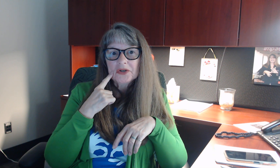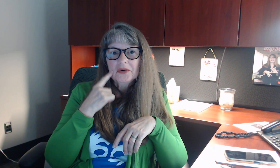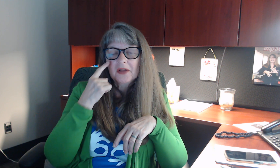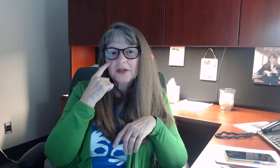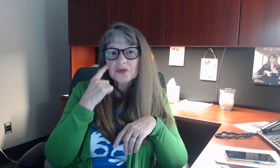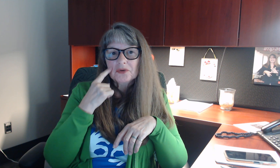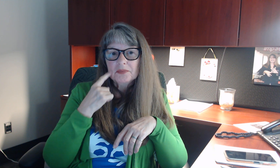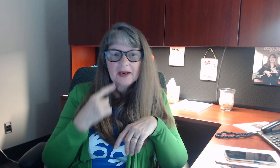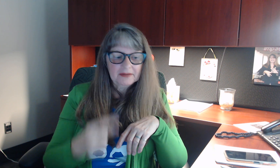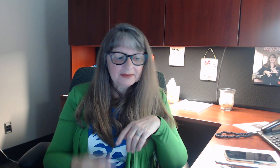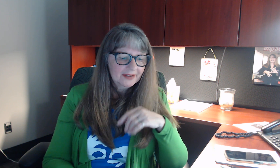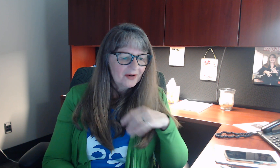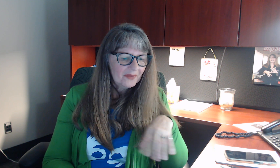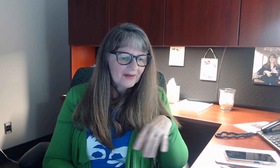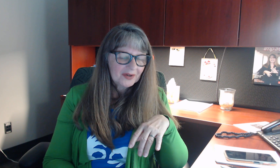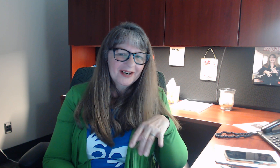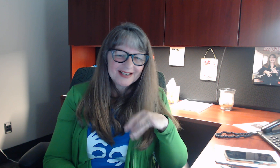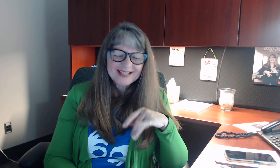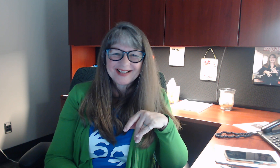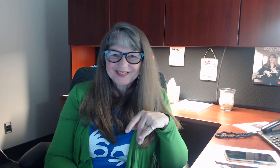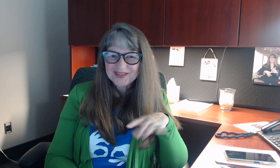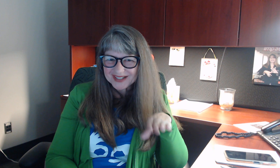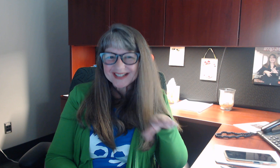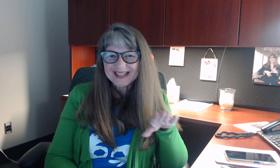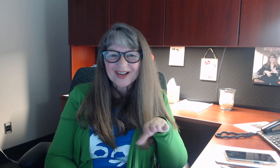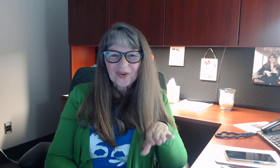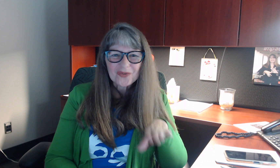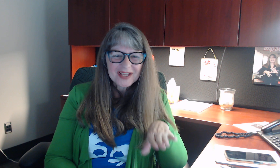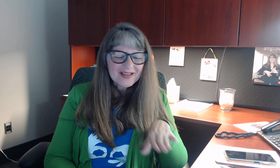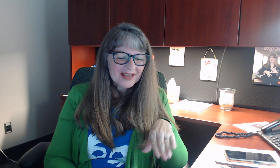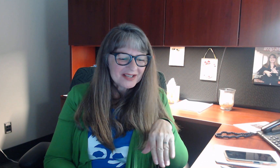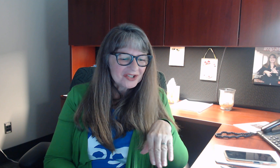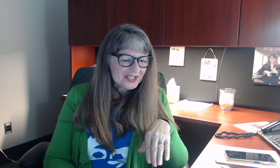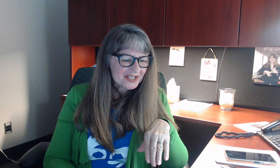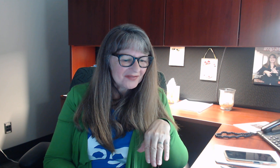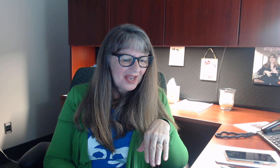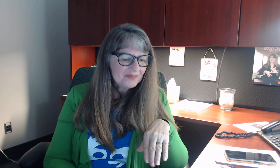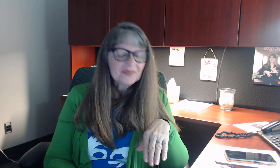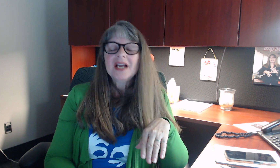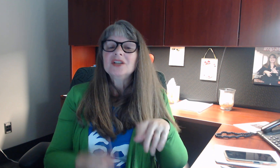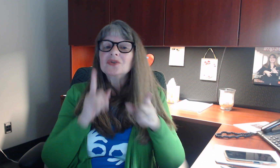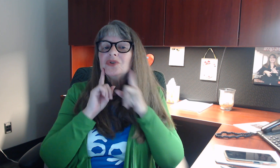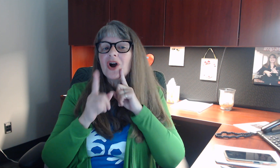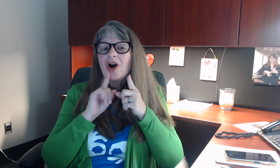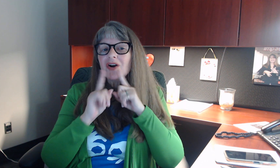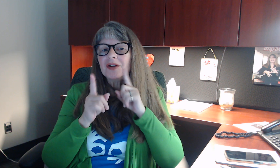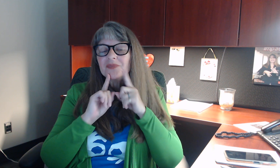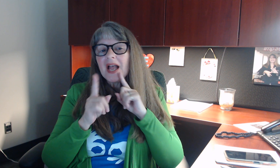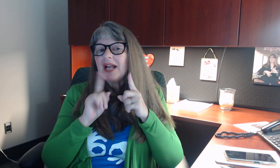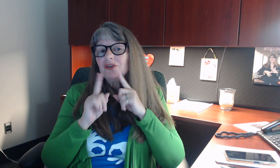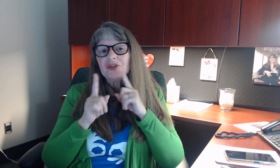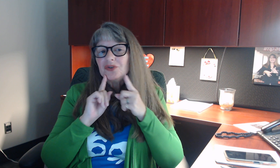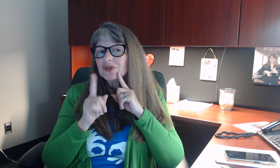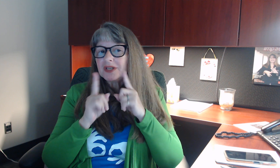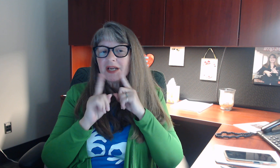that just dripped down, whatever. But you can get the whole gist of that. To talk, I usually don't use that sign